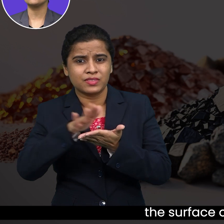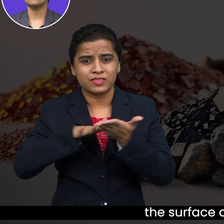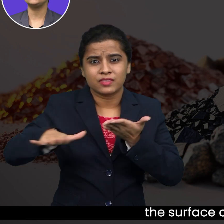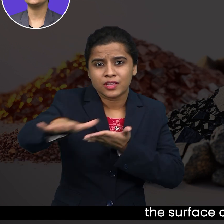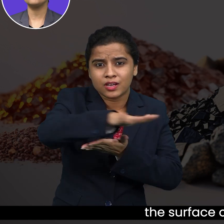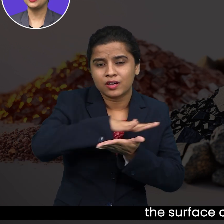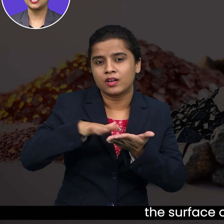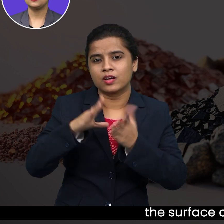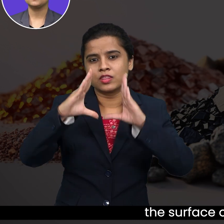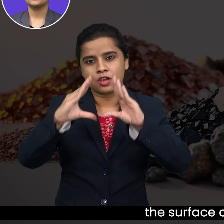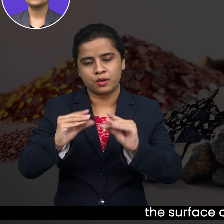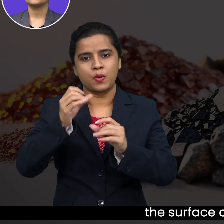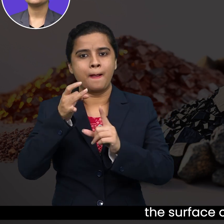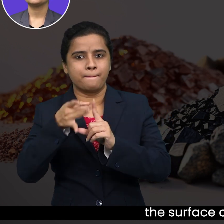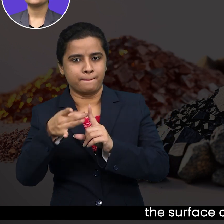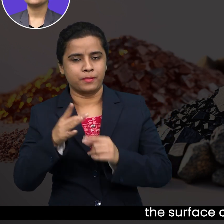surface of the molten metal.